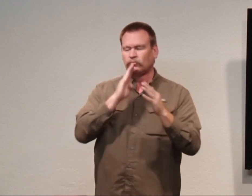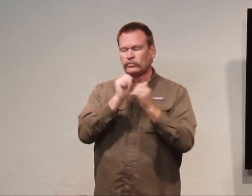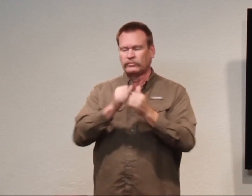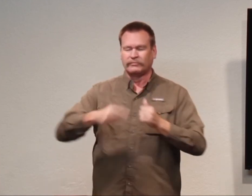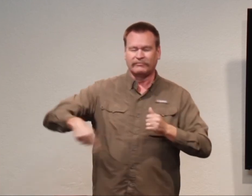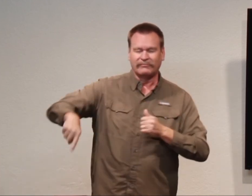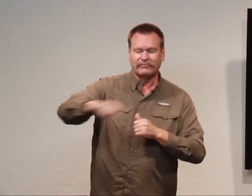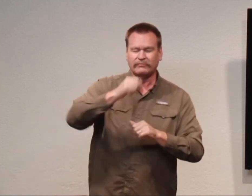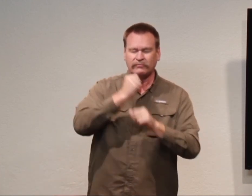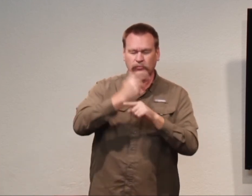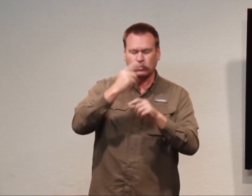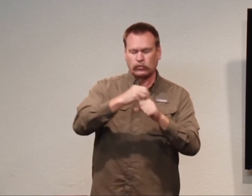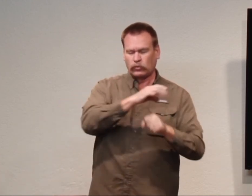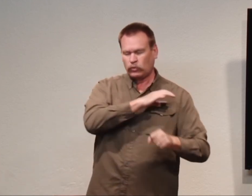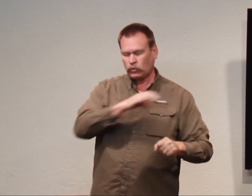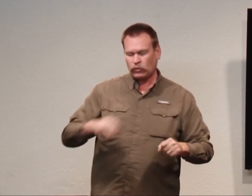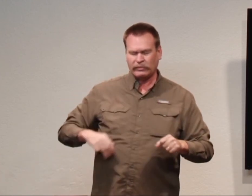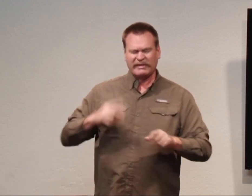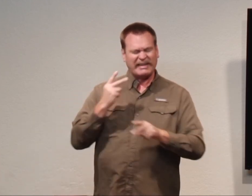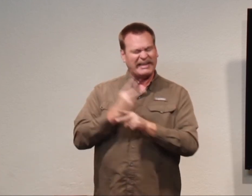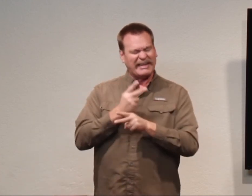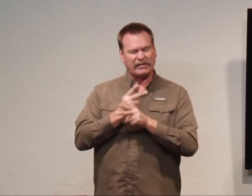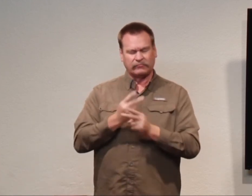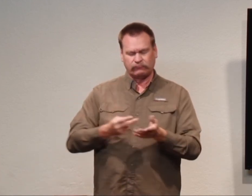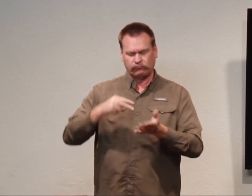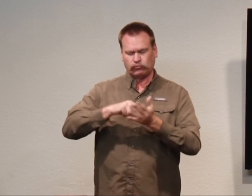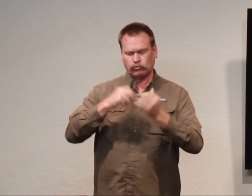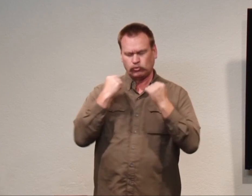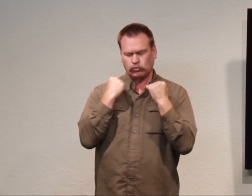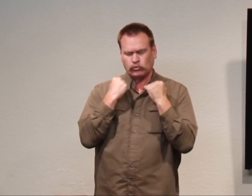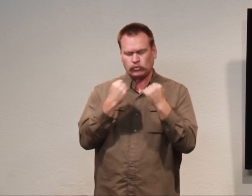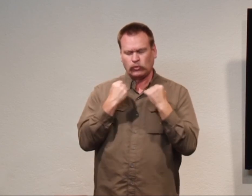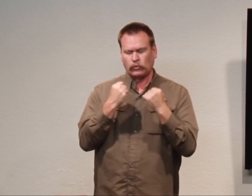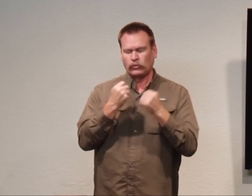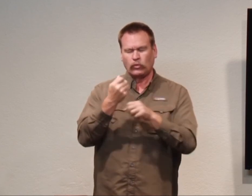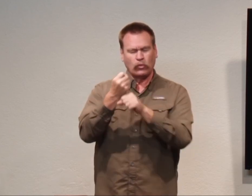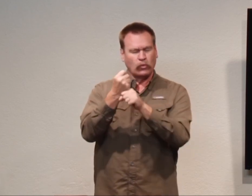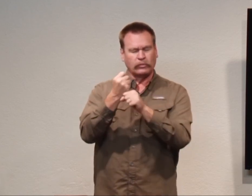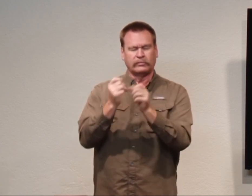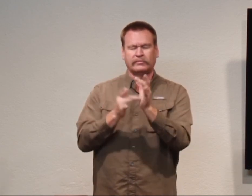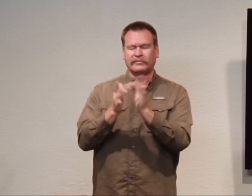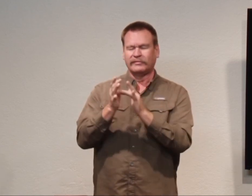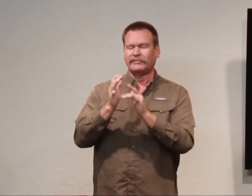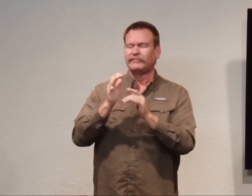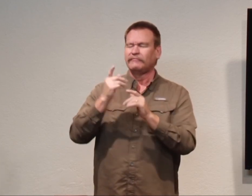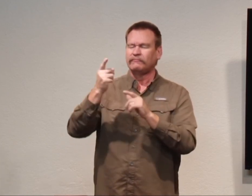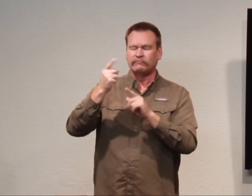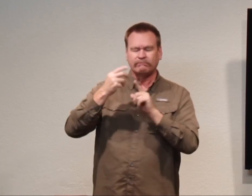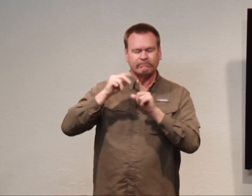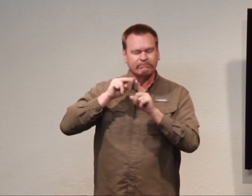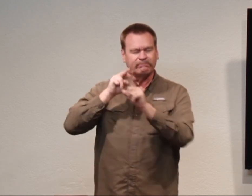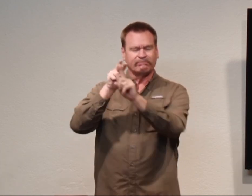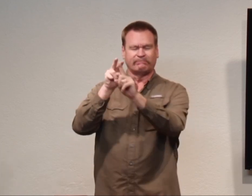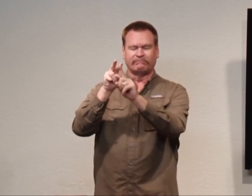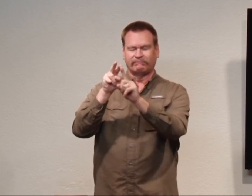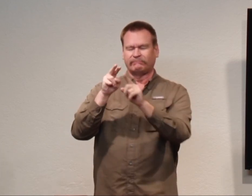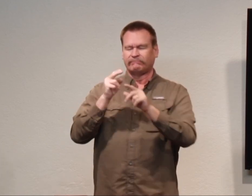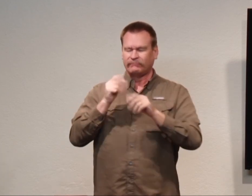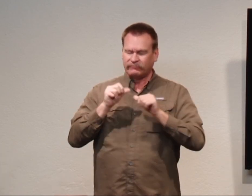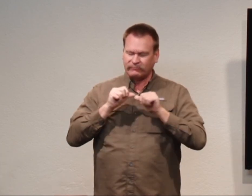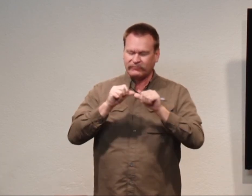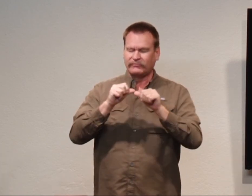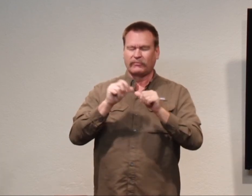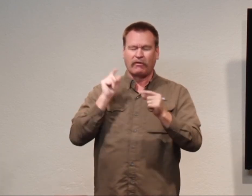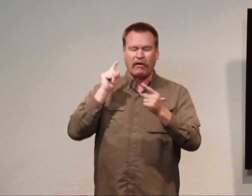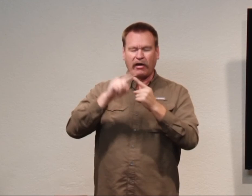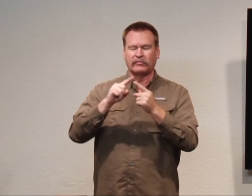us, God. Be with our brothers and sisters in Christ. God, keep us standing strong, having faith in you through these perilous